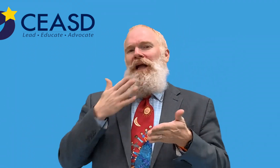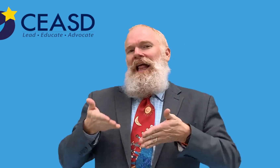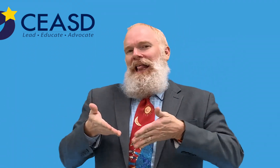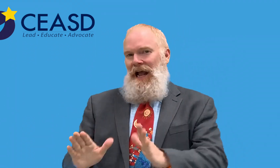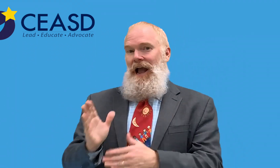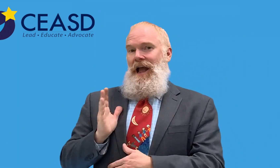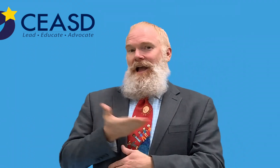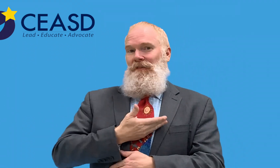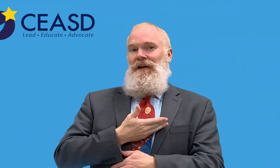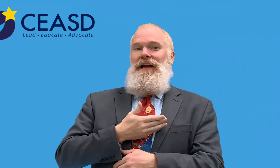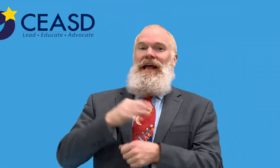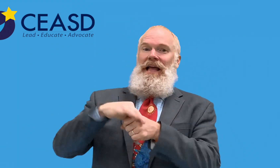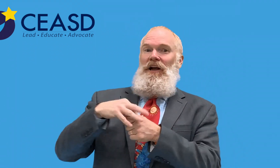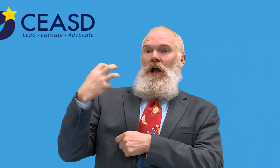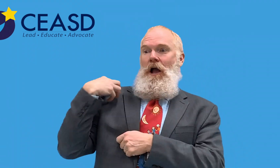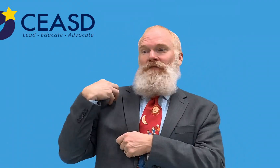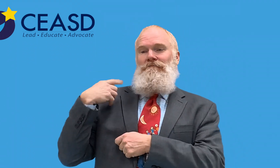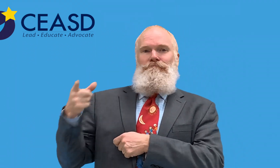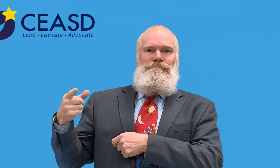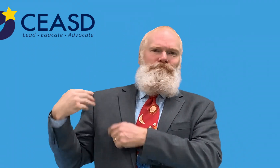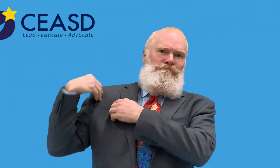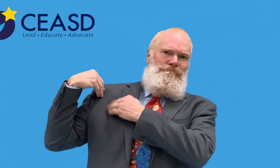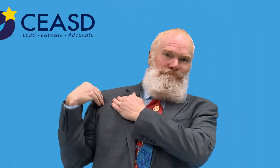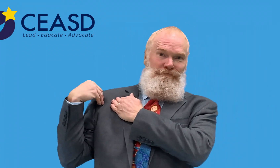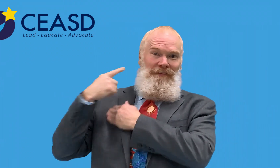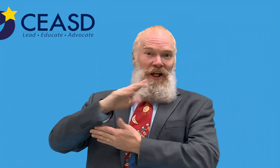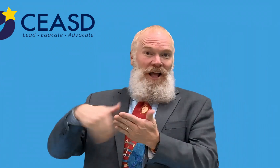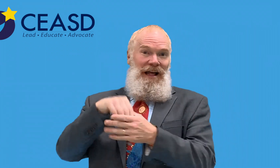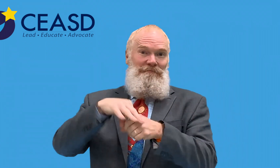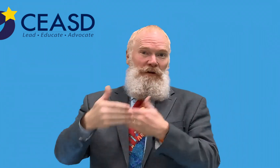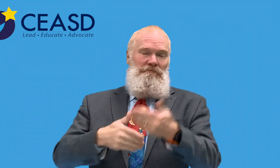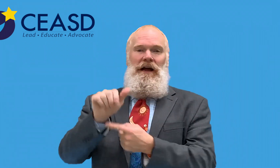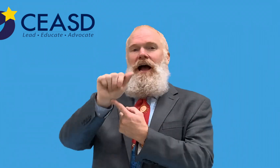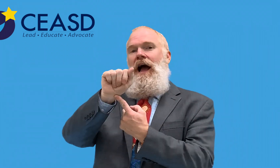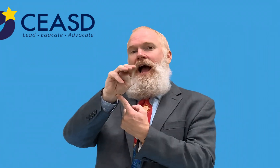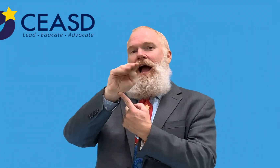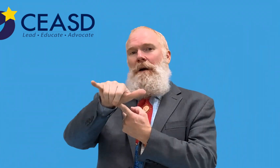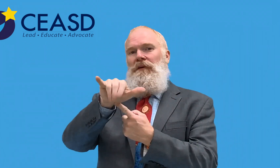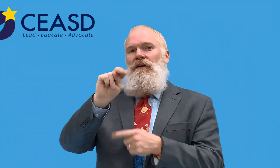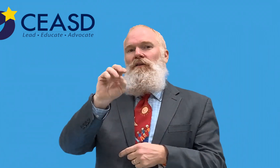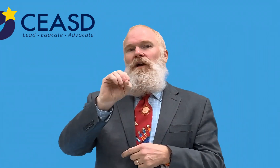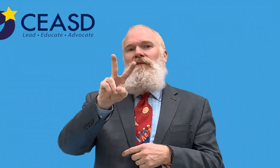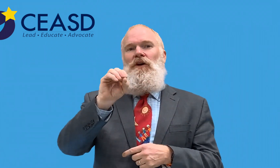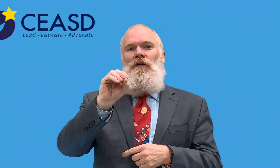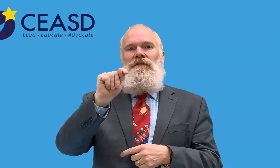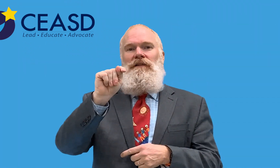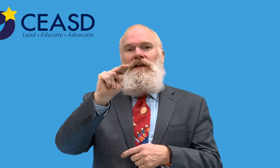our officers, president, president-elect, and the board. At this junction, I will let our